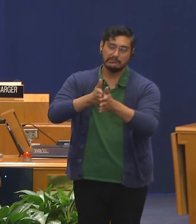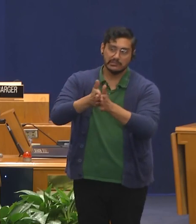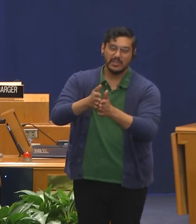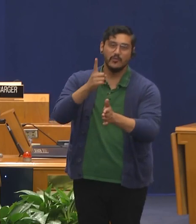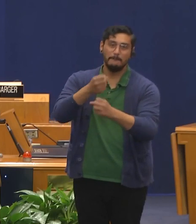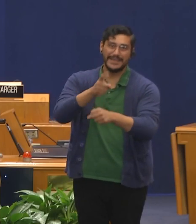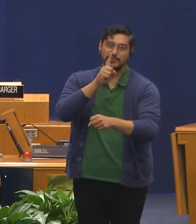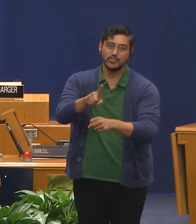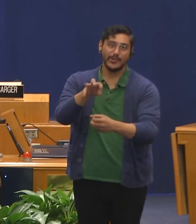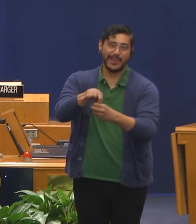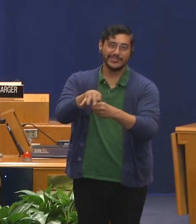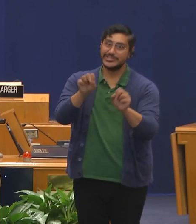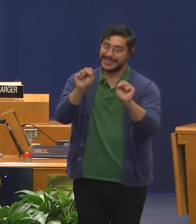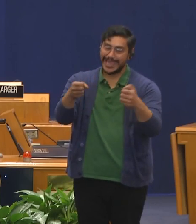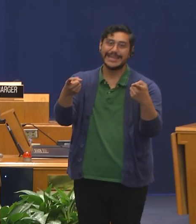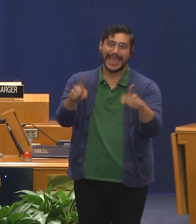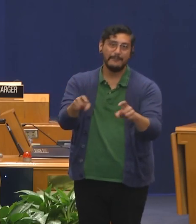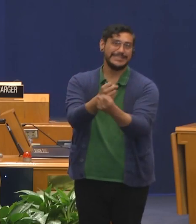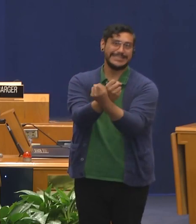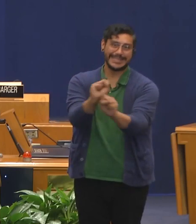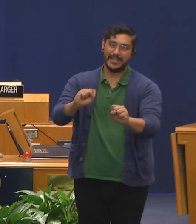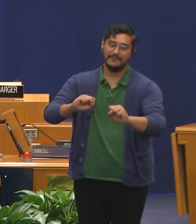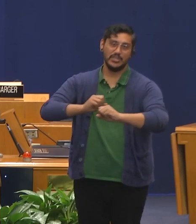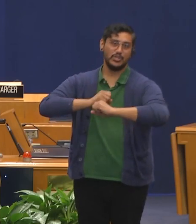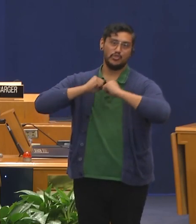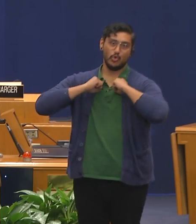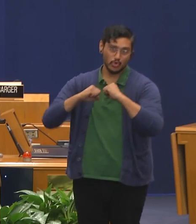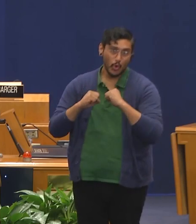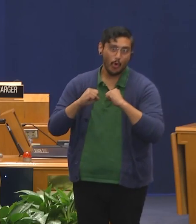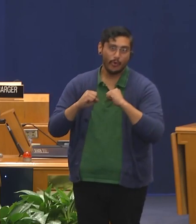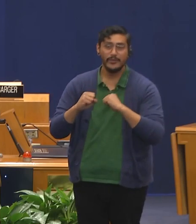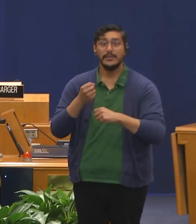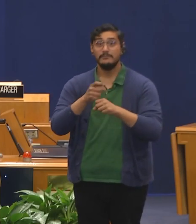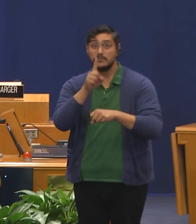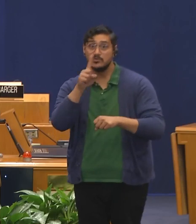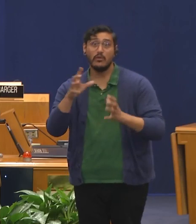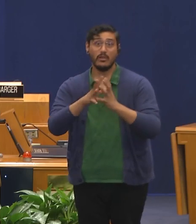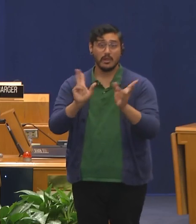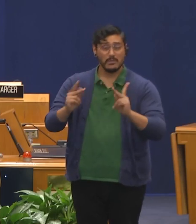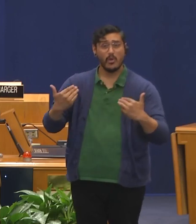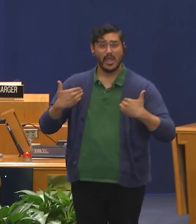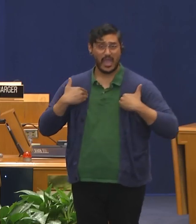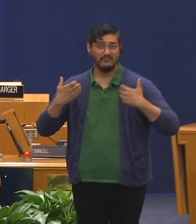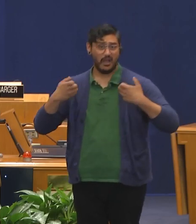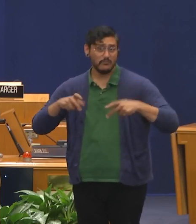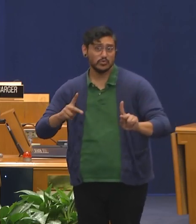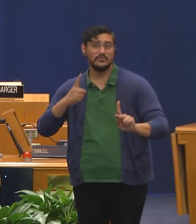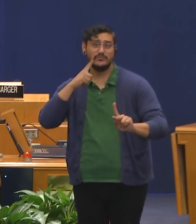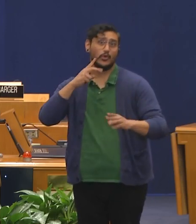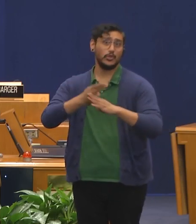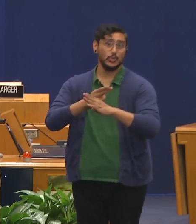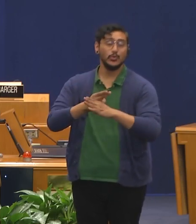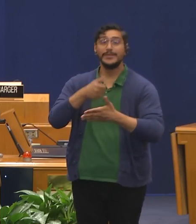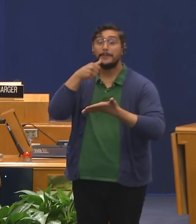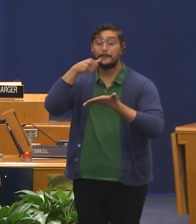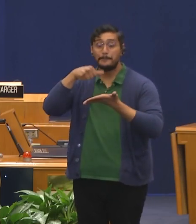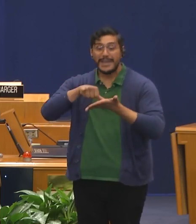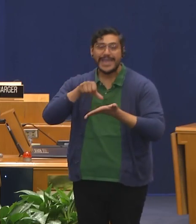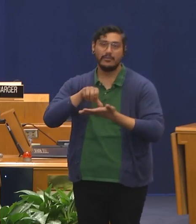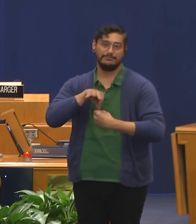and securely. And that includes that people have had a lot of opportunities to use their mail-in